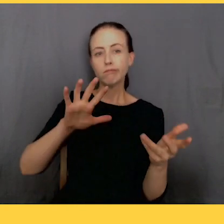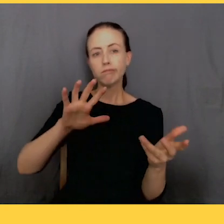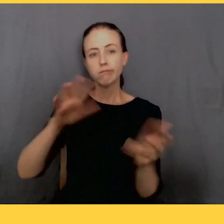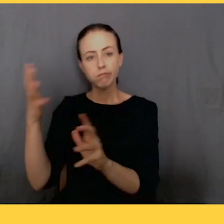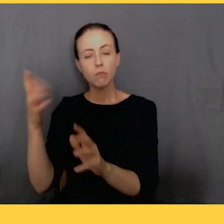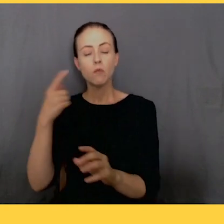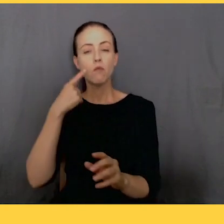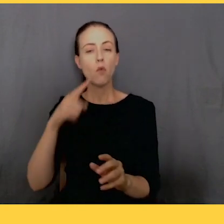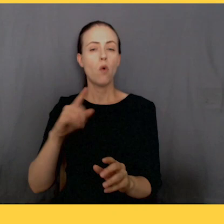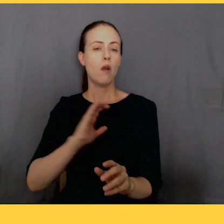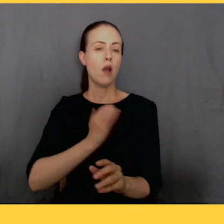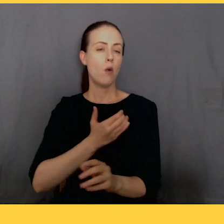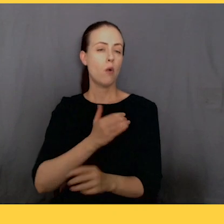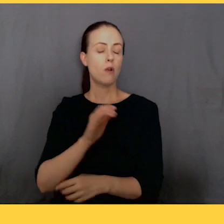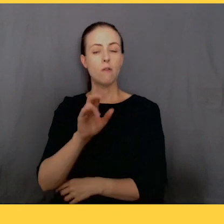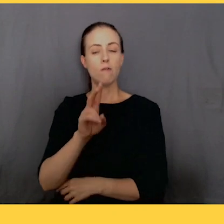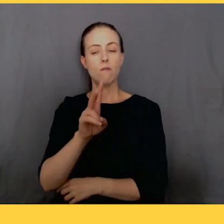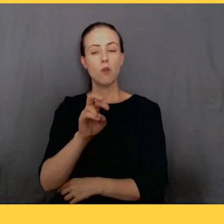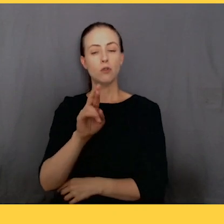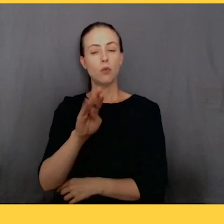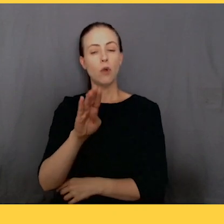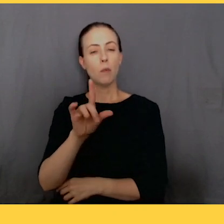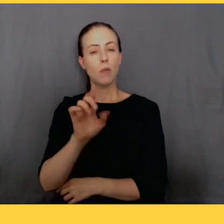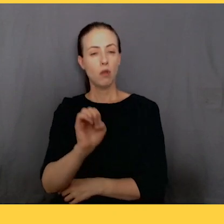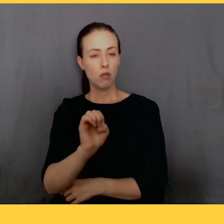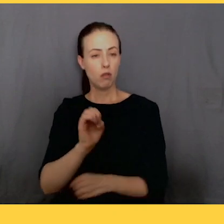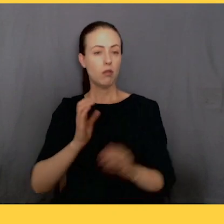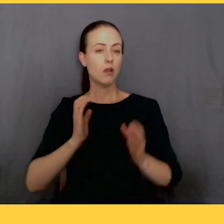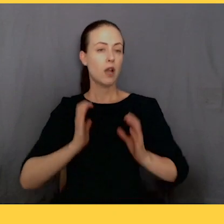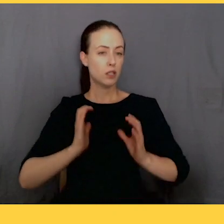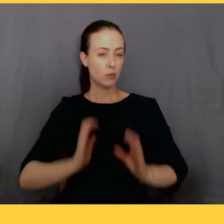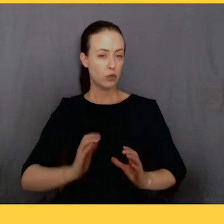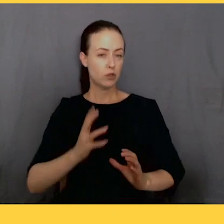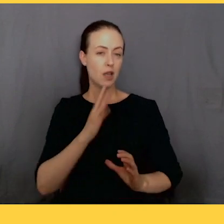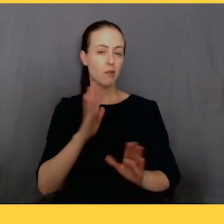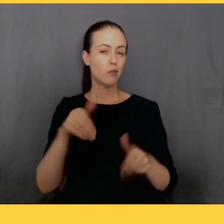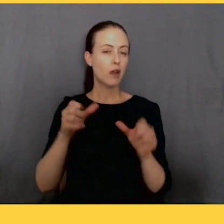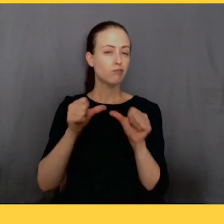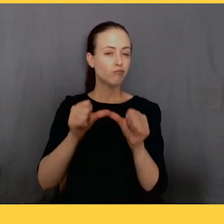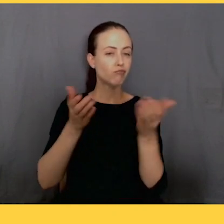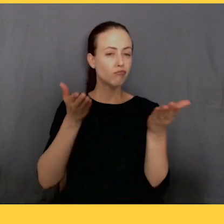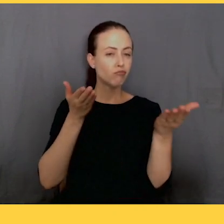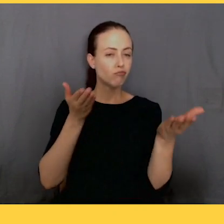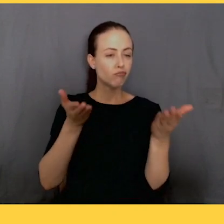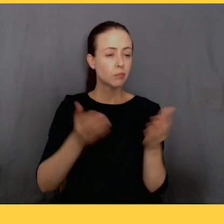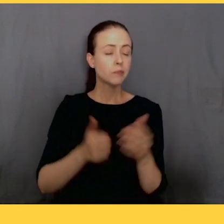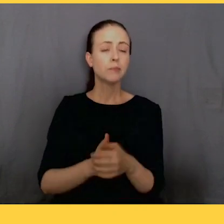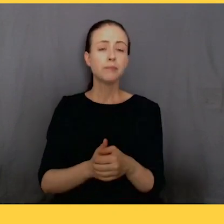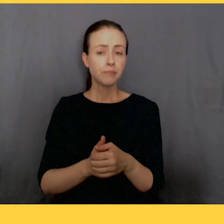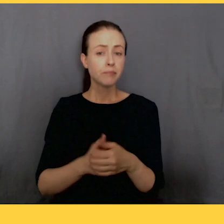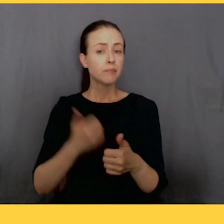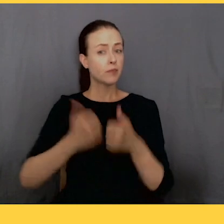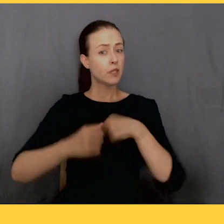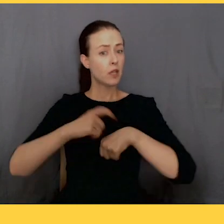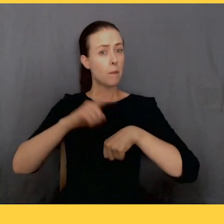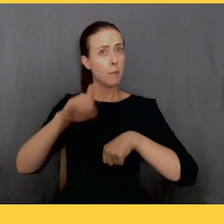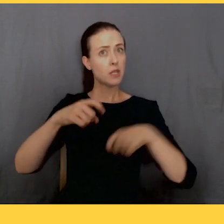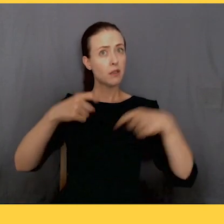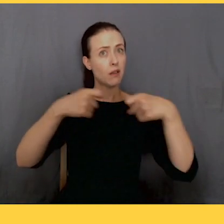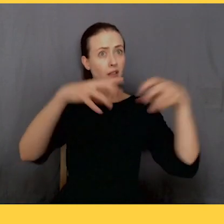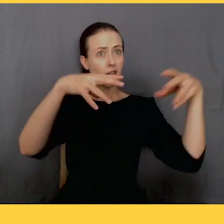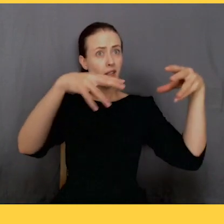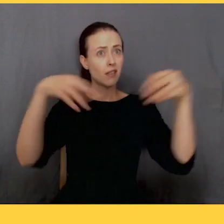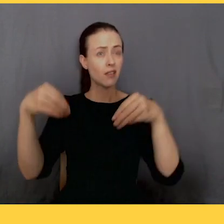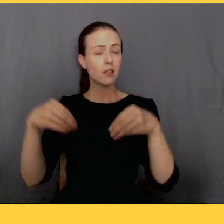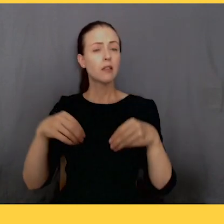services. We are prioritizing and evaluating each outage on a case-by-case basis. If an outage is